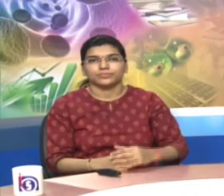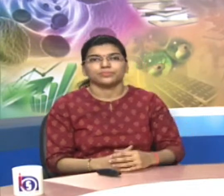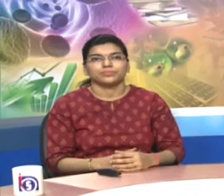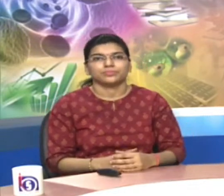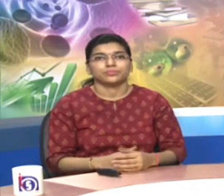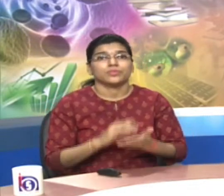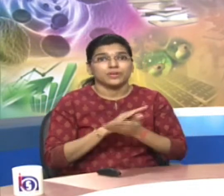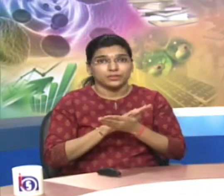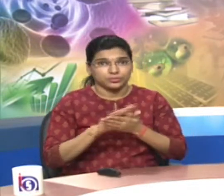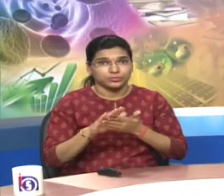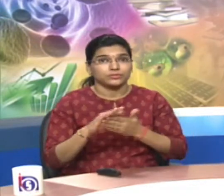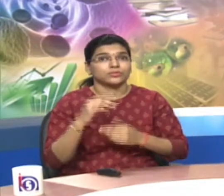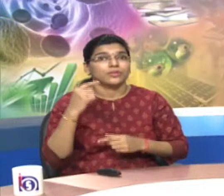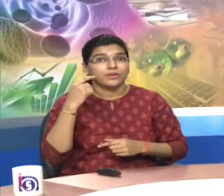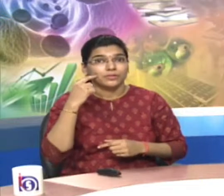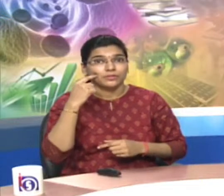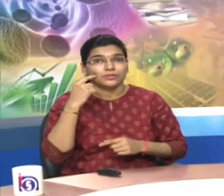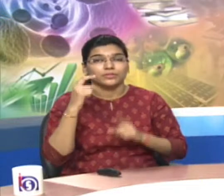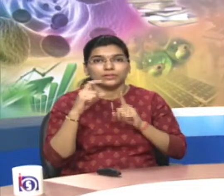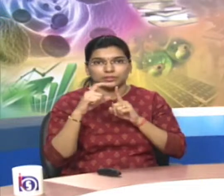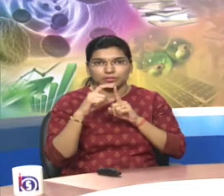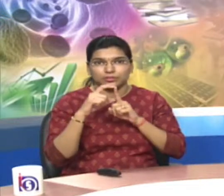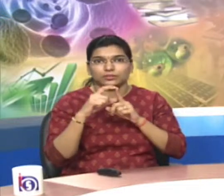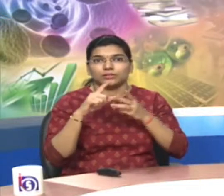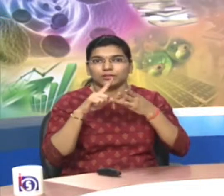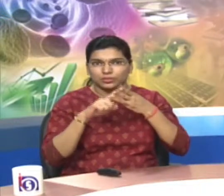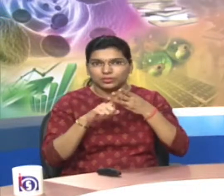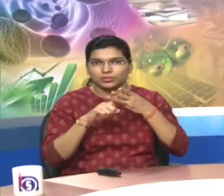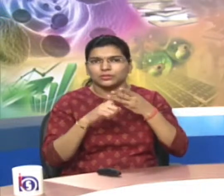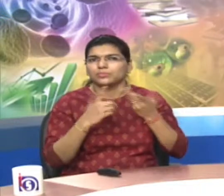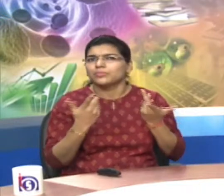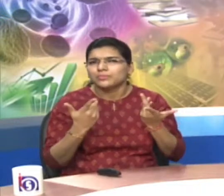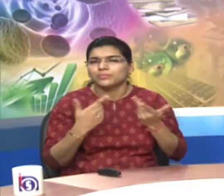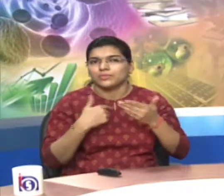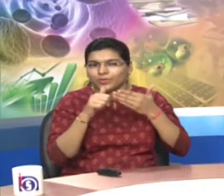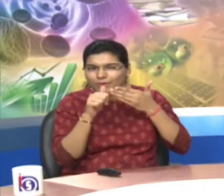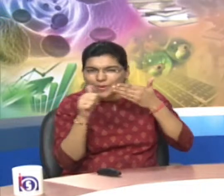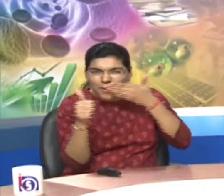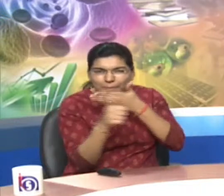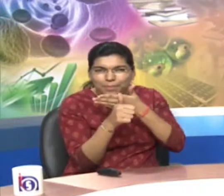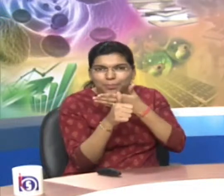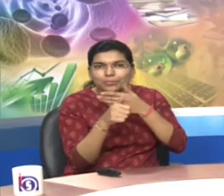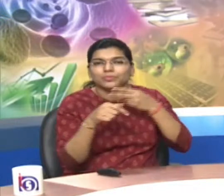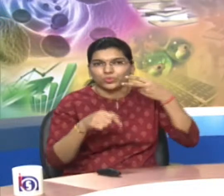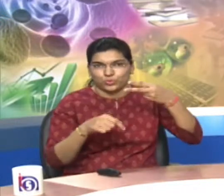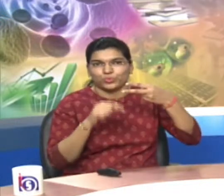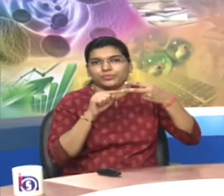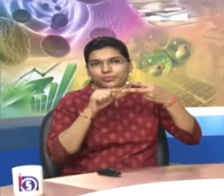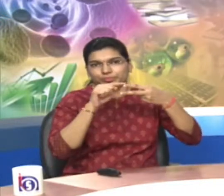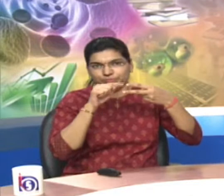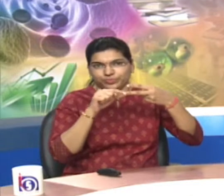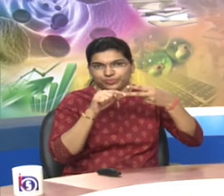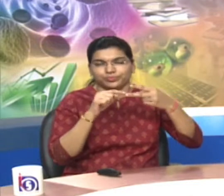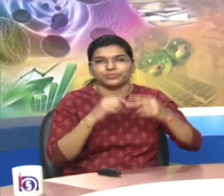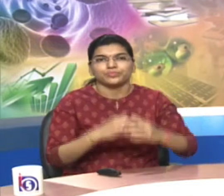Accordingly, the size will fit into the place where the text is written. The second word